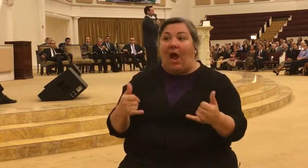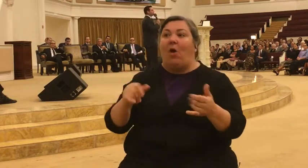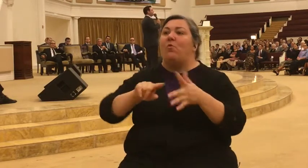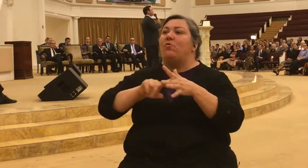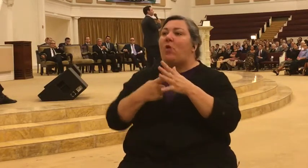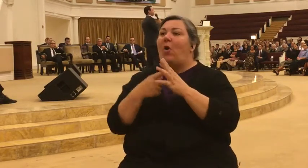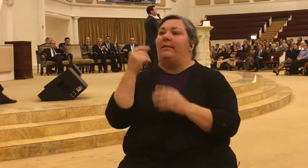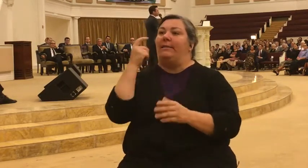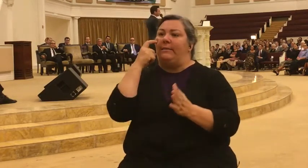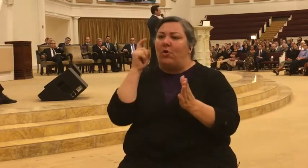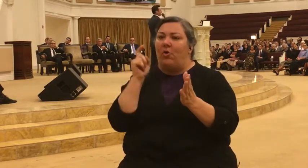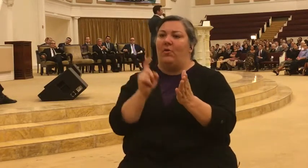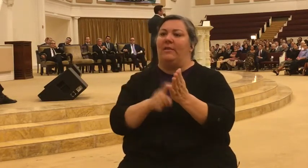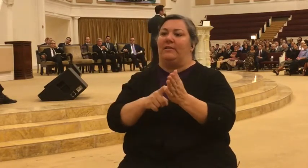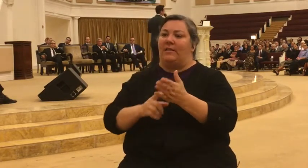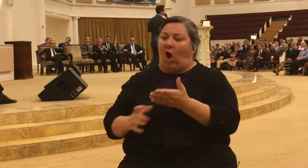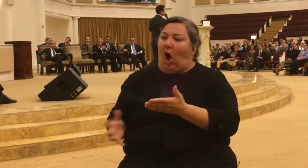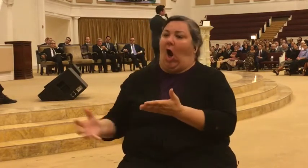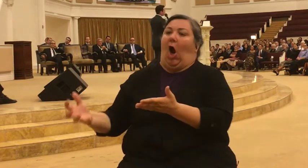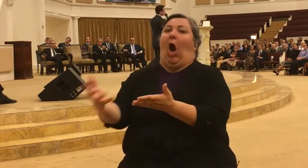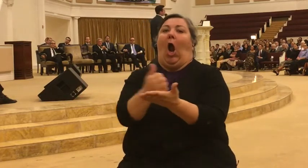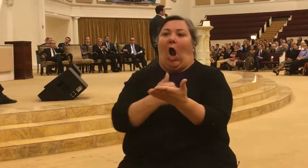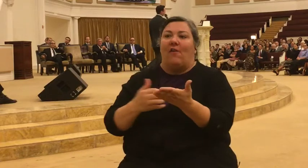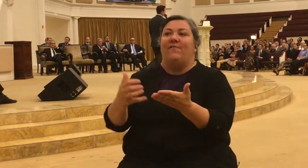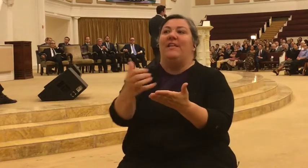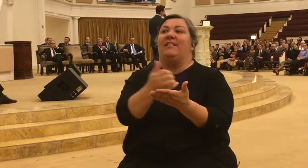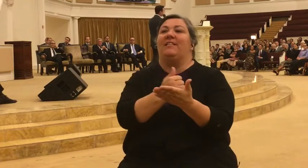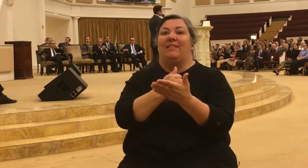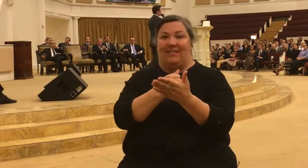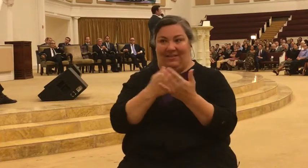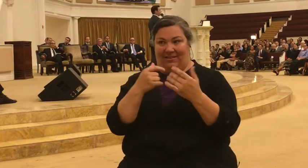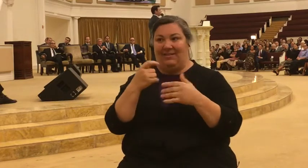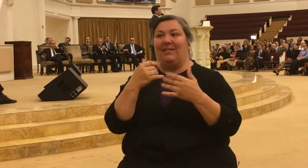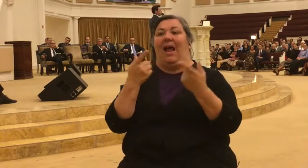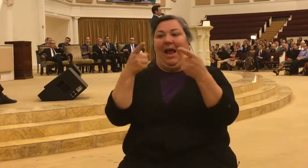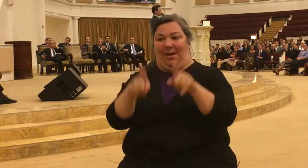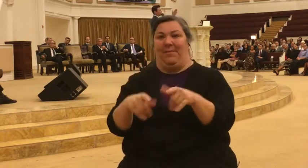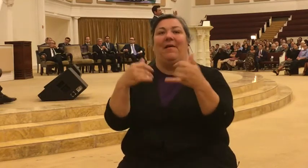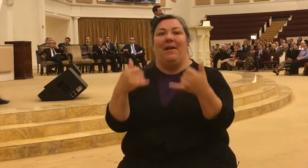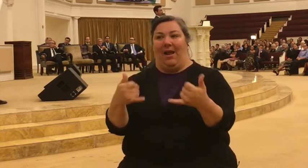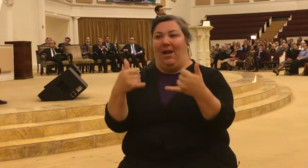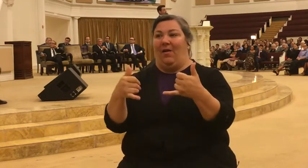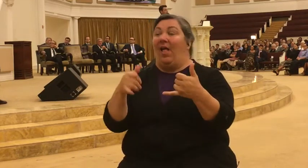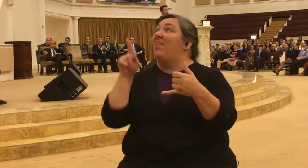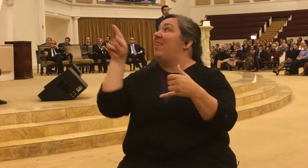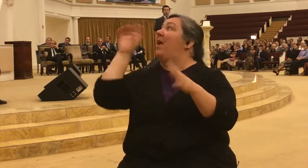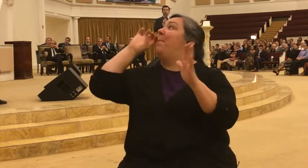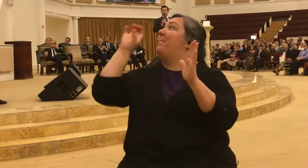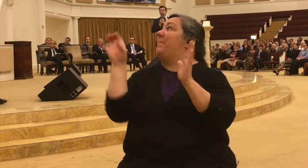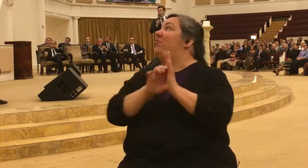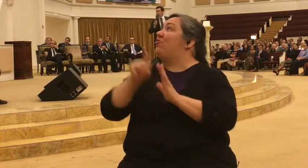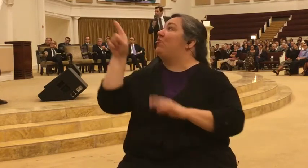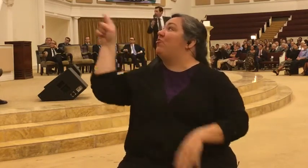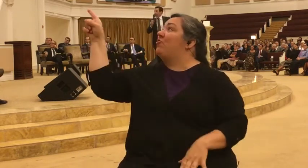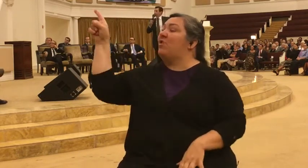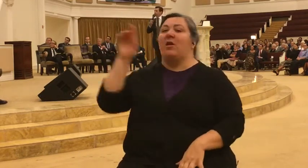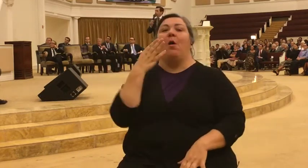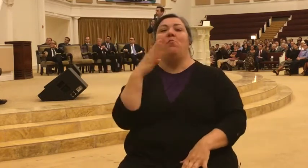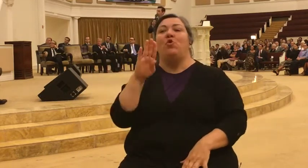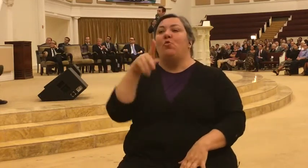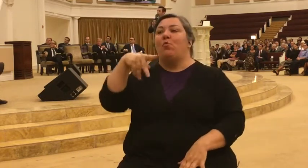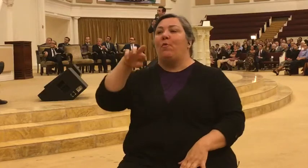beginning to reap the harvest of those seeds that were planted. This is a picture of the blueprint